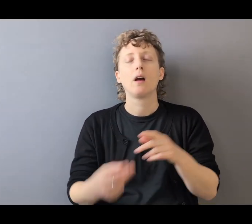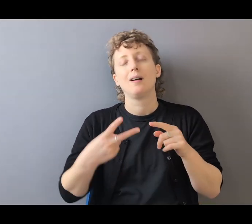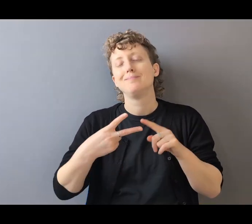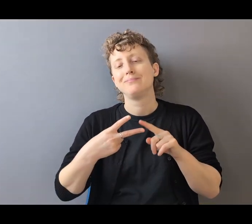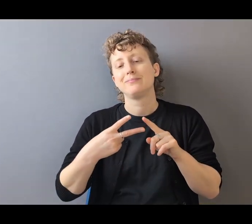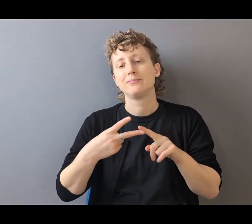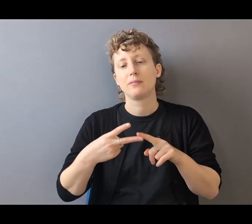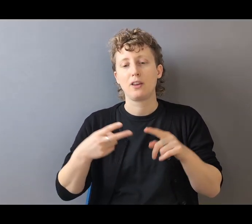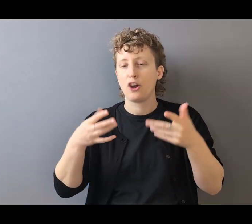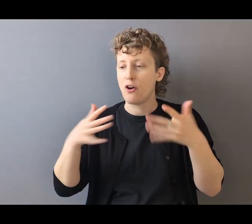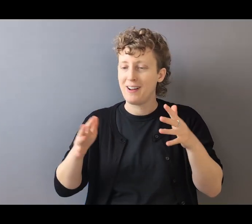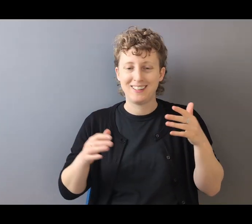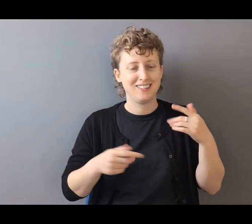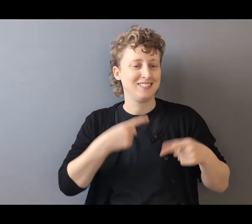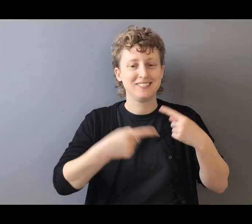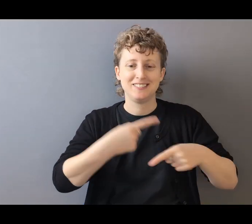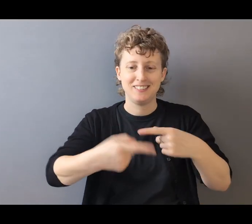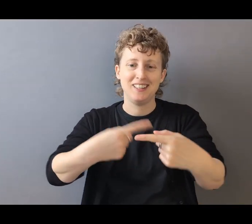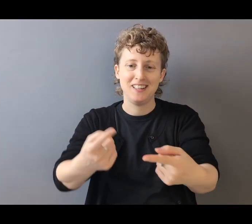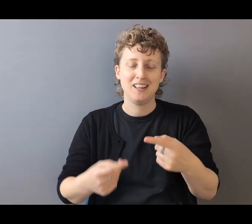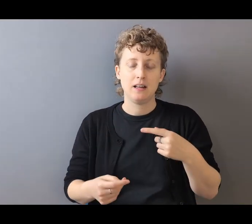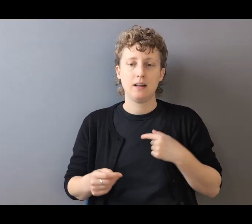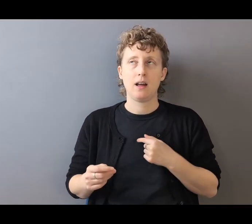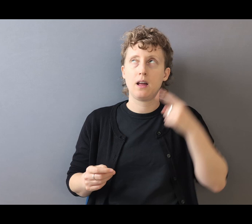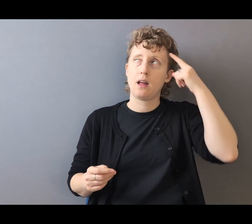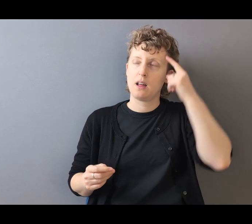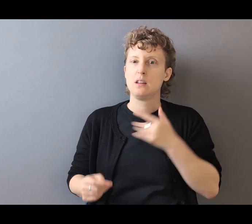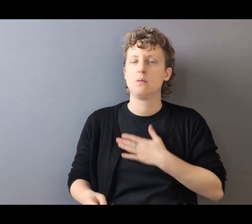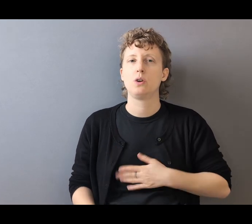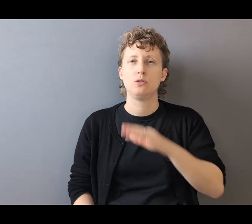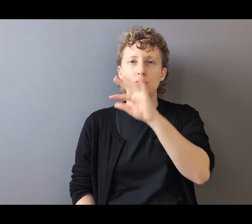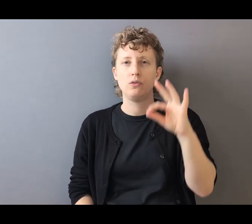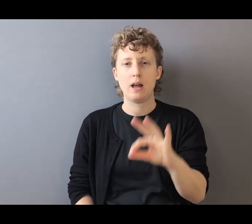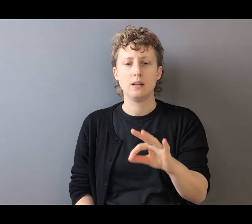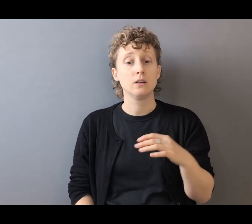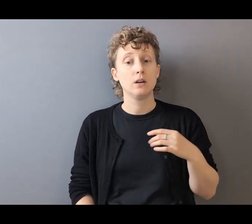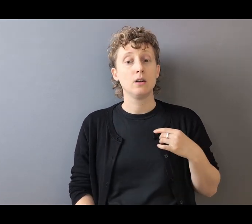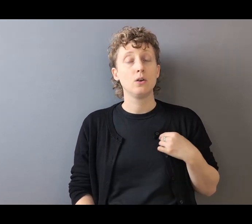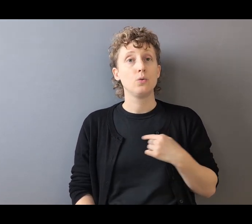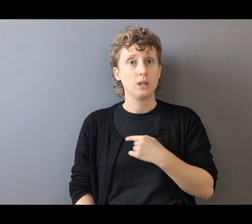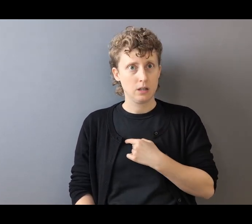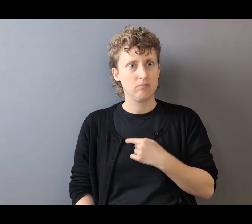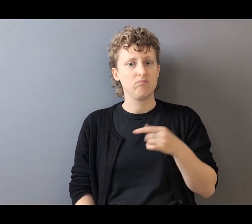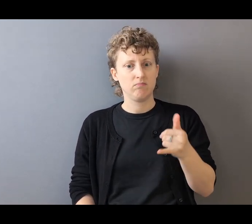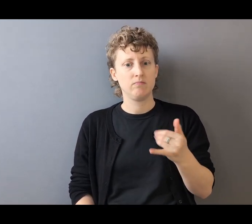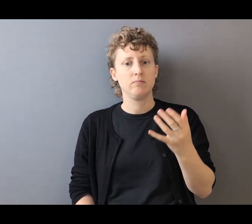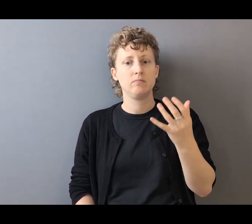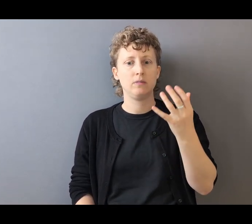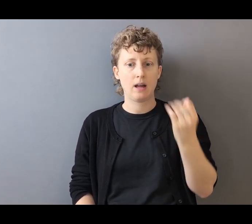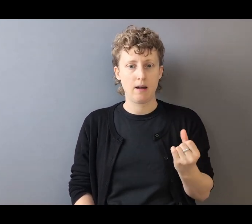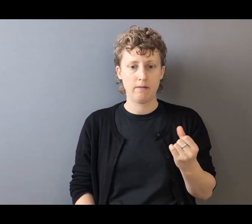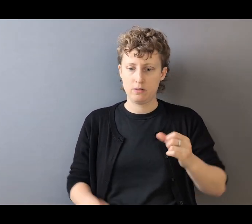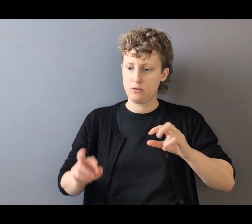already on the road because I wanted to ask to have, we have the formations to pass